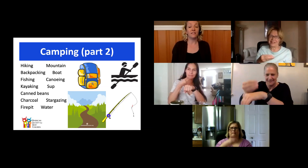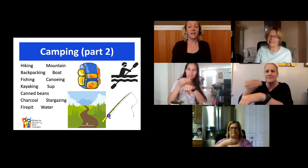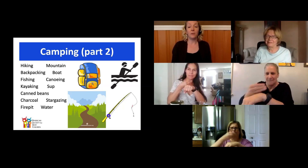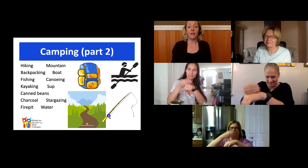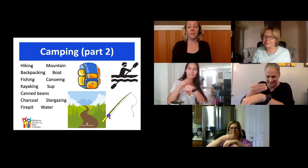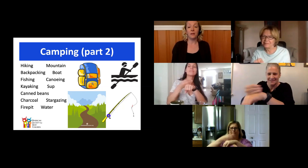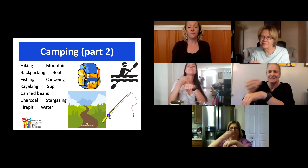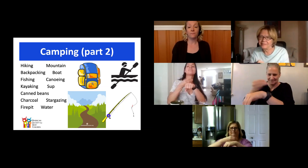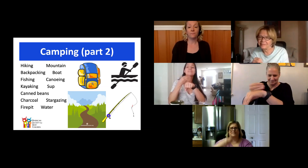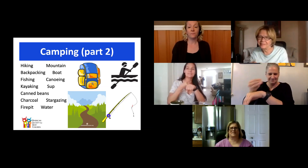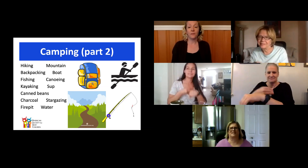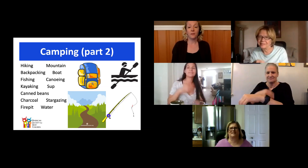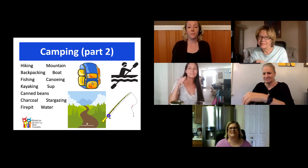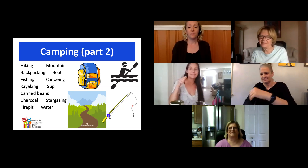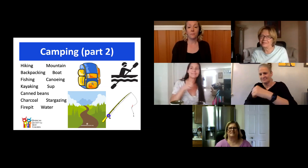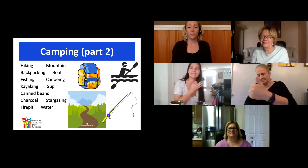Yeah, good food in Miami.